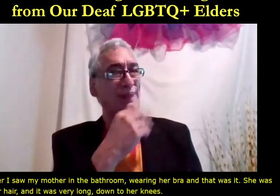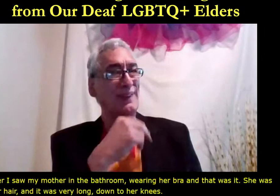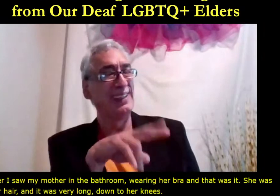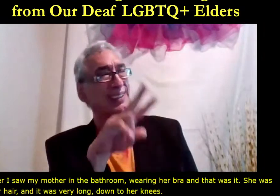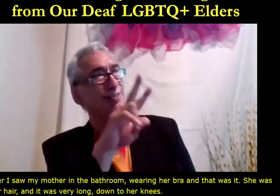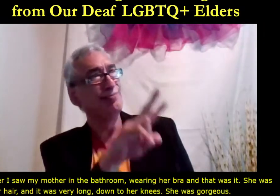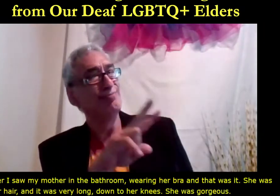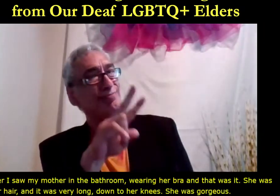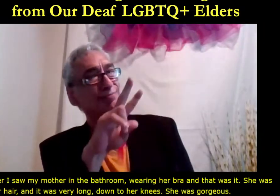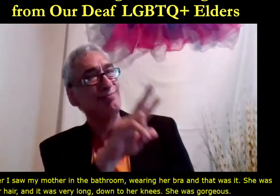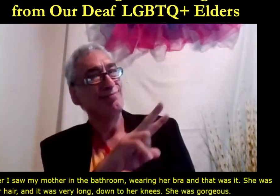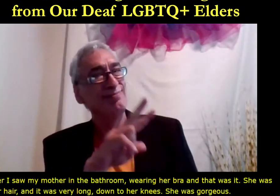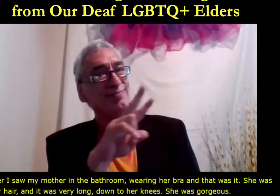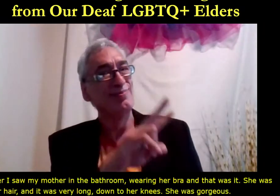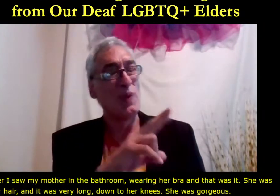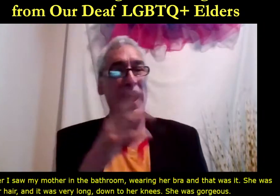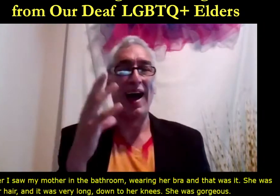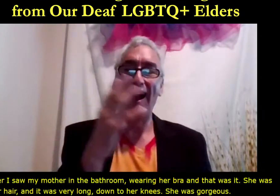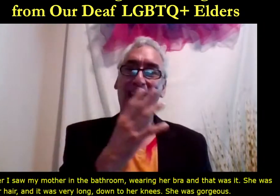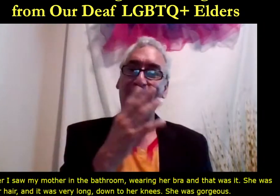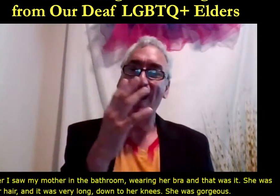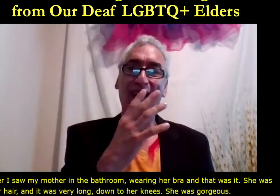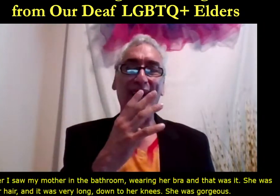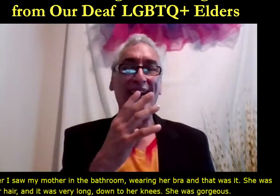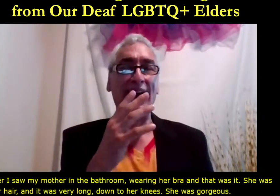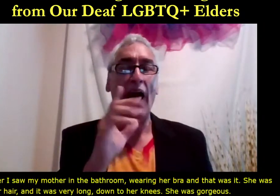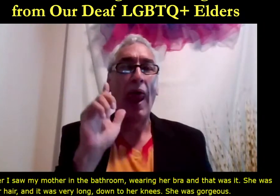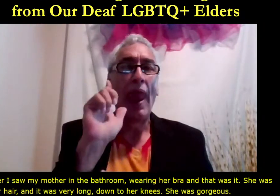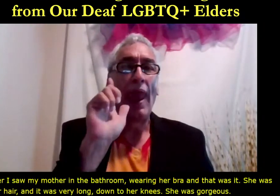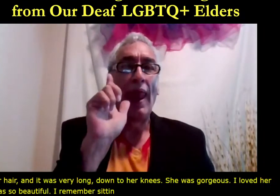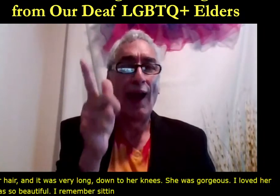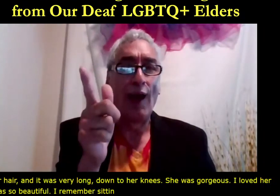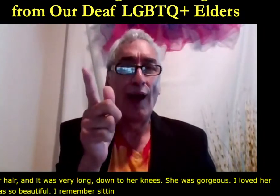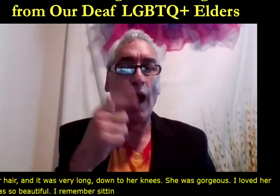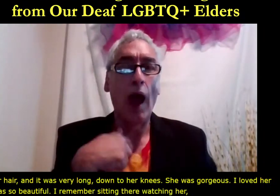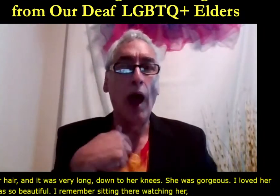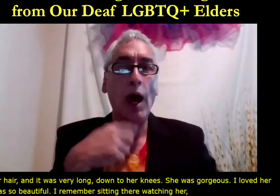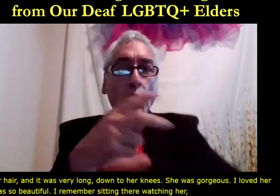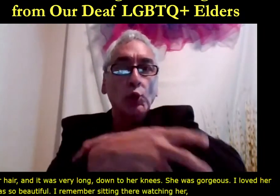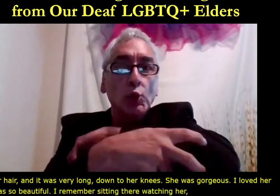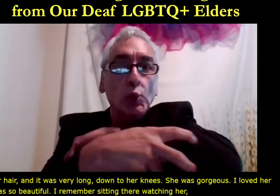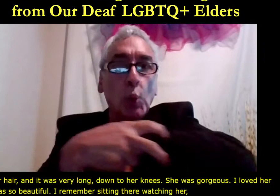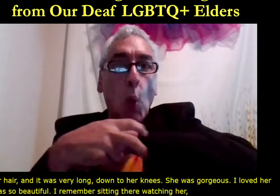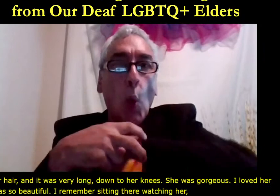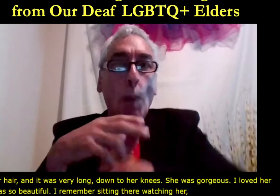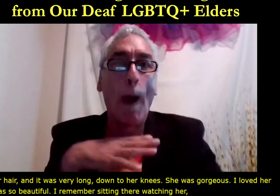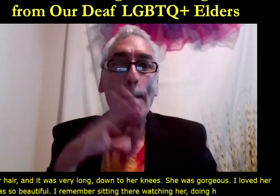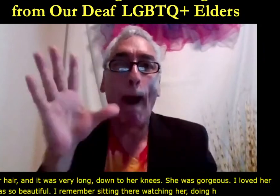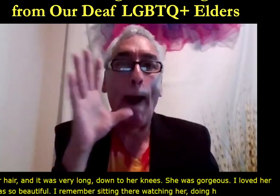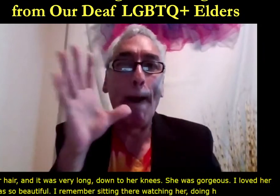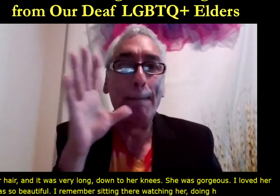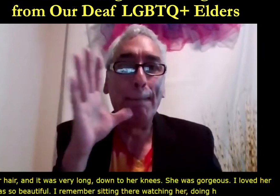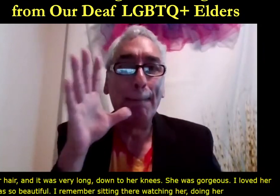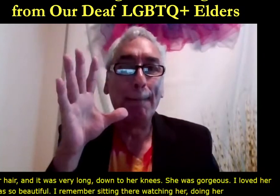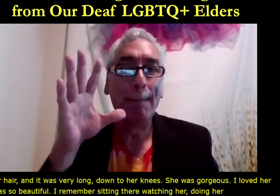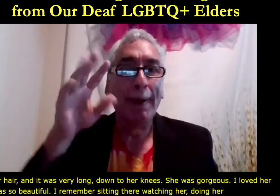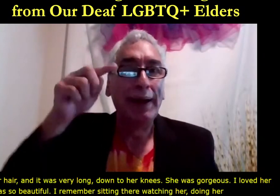her makeup her eyelashes and so on and so forth and i was just in awe of it later i ended up stealing